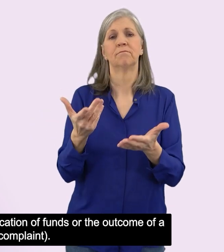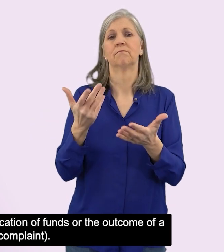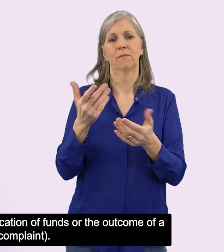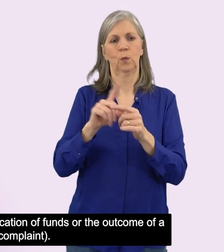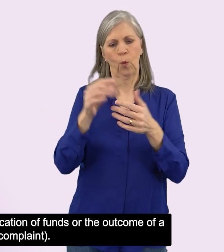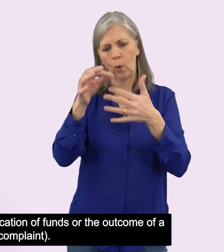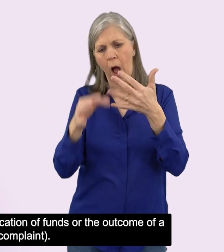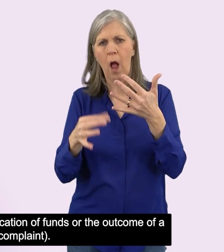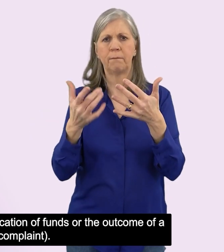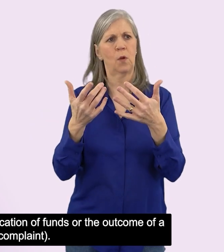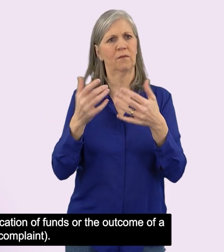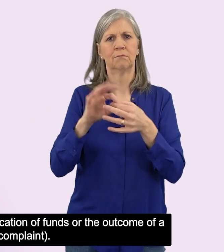complaint.